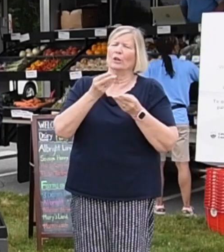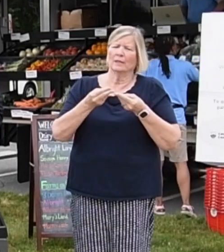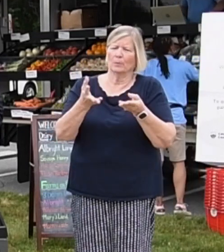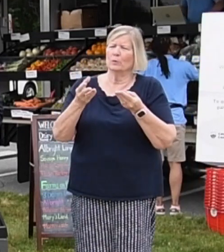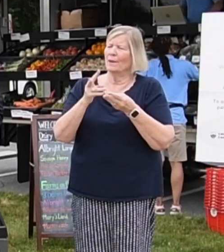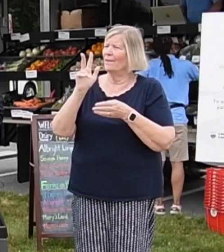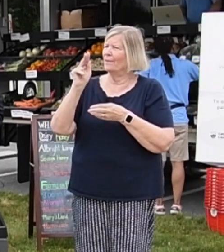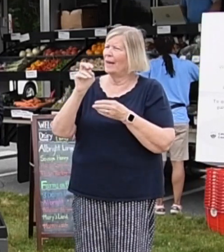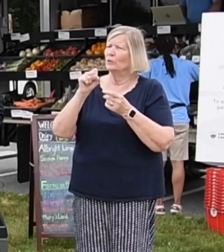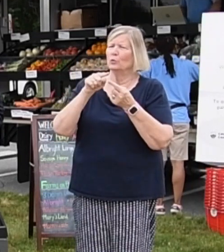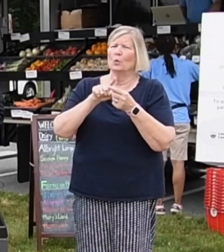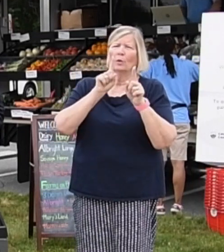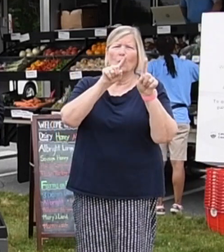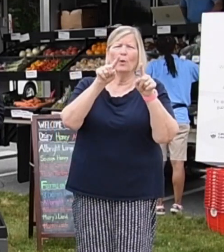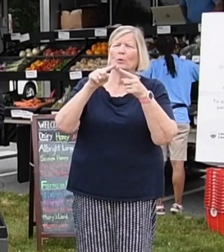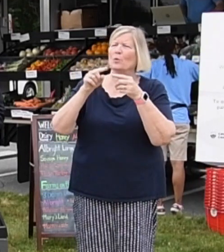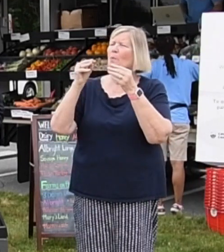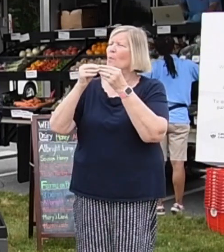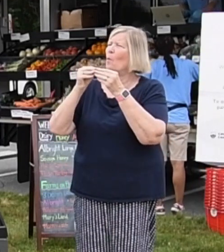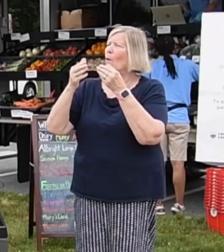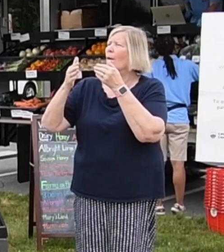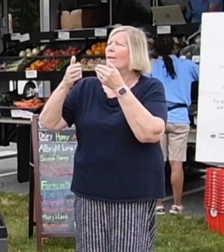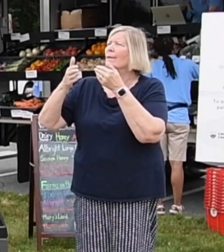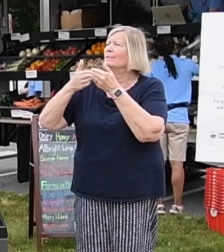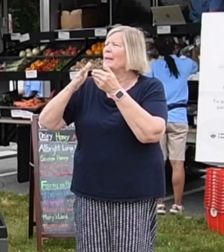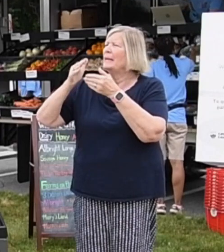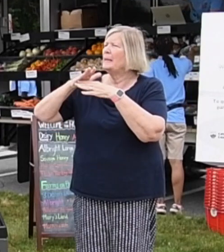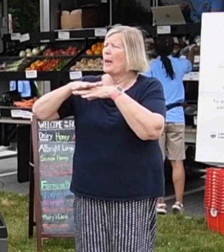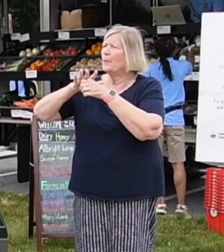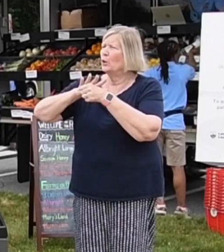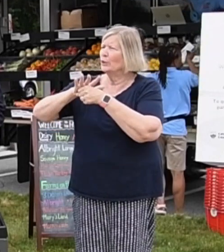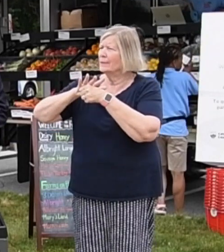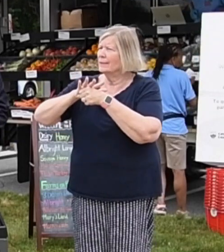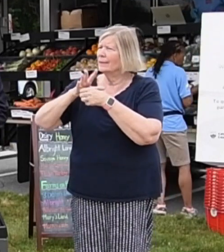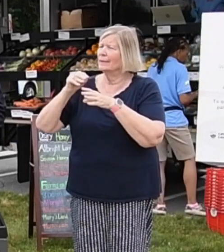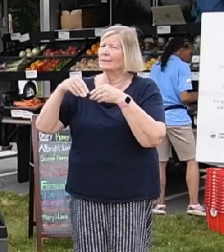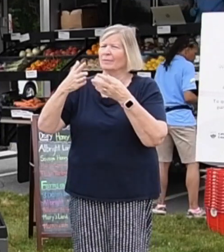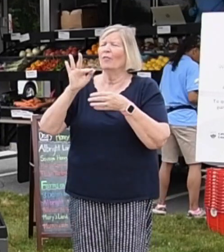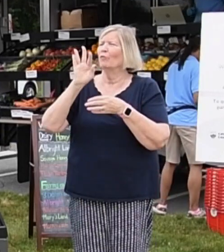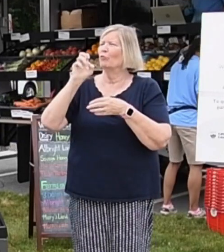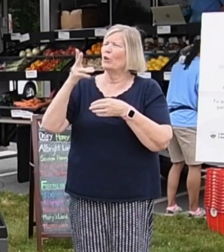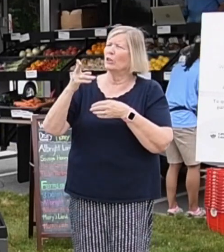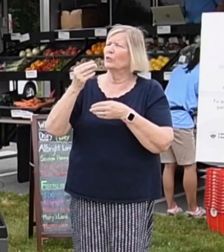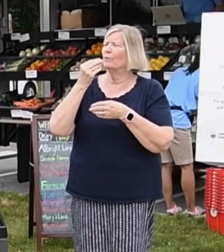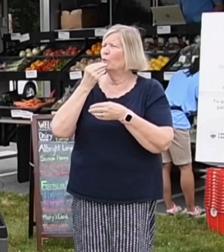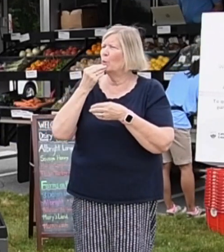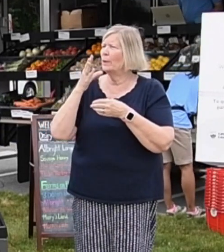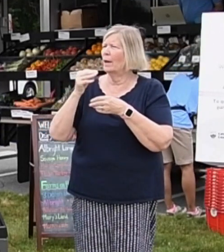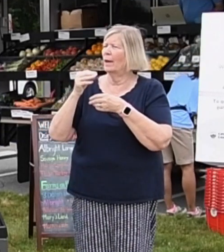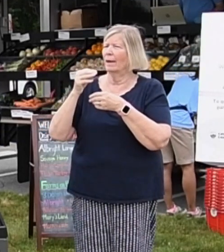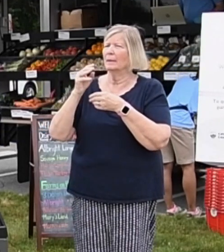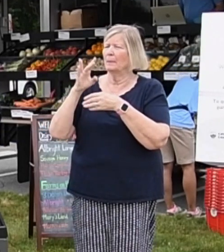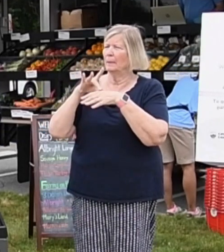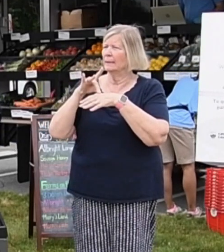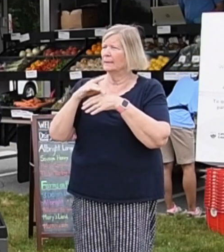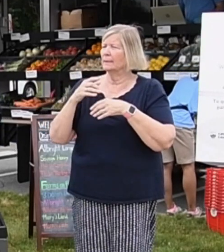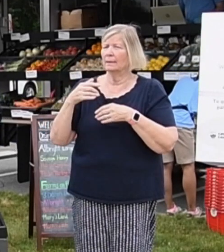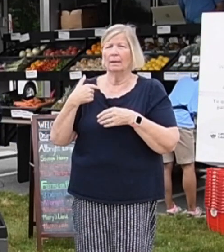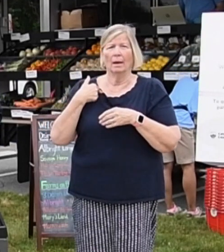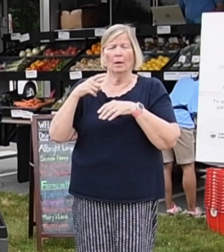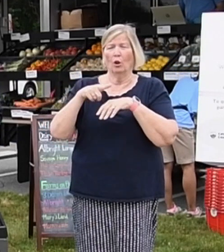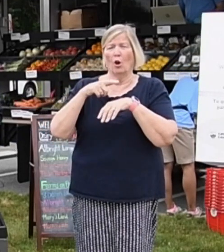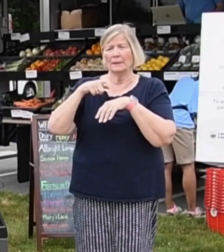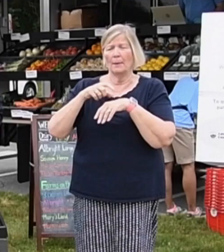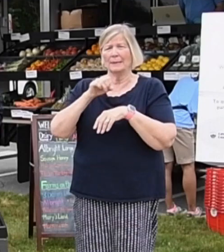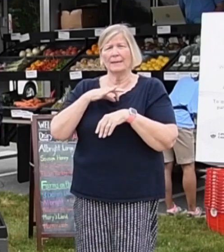more neighborhoods, bringing them fresh and local produce. As a longtime Howard County Public School System staff member, I